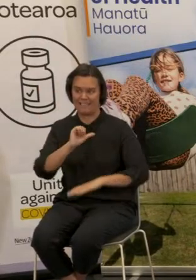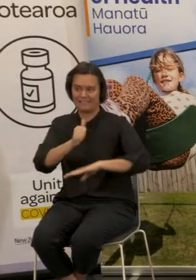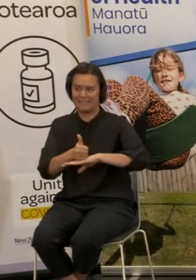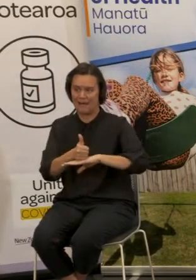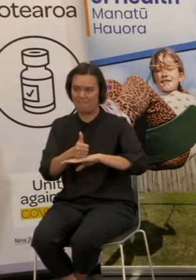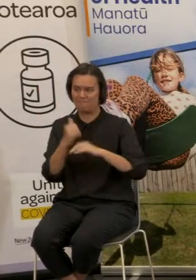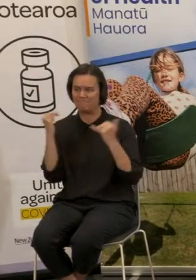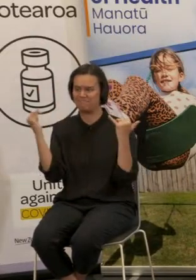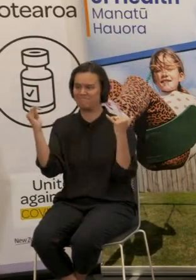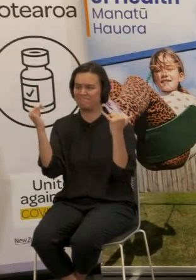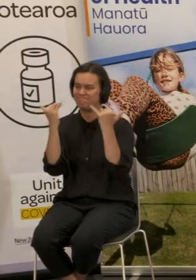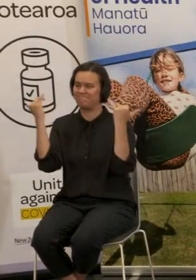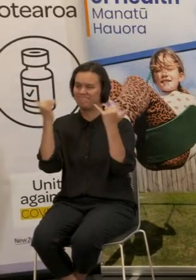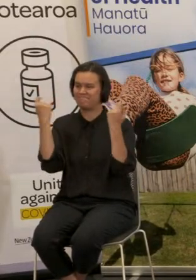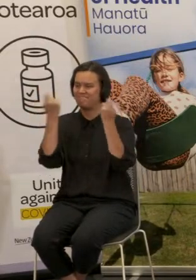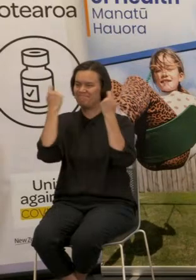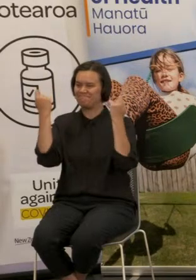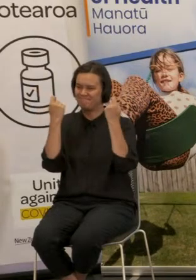you'll get a fry bread.